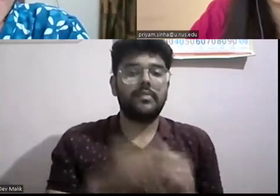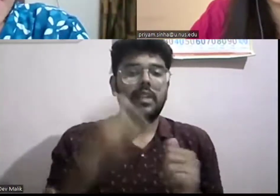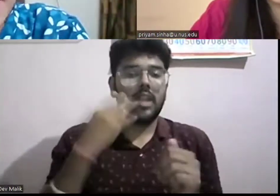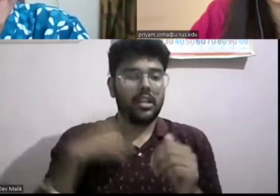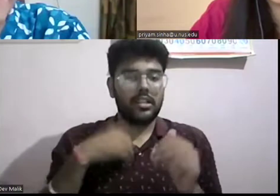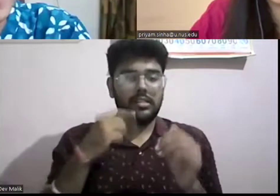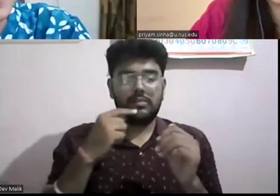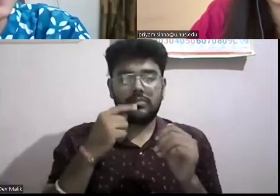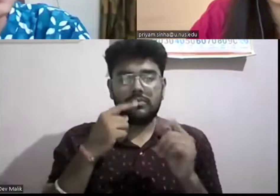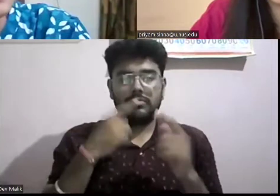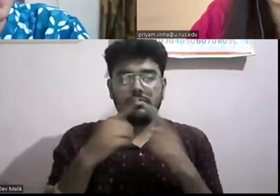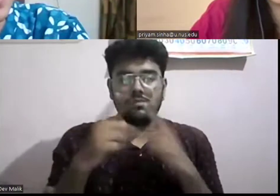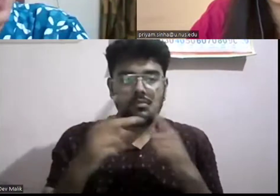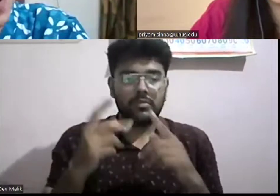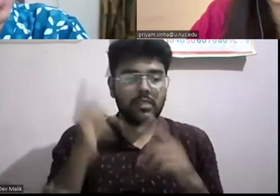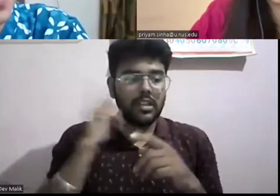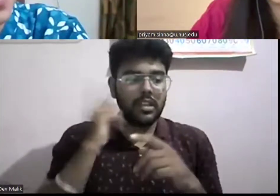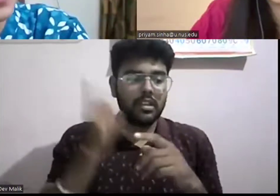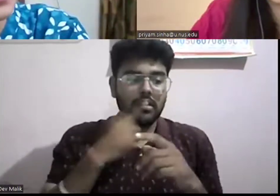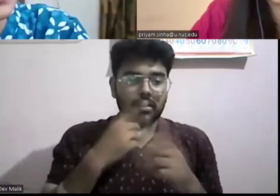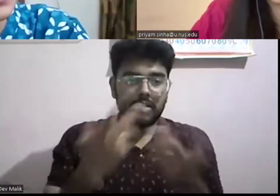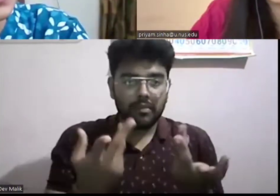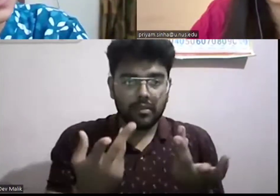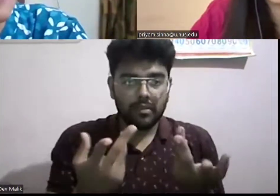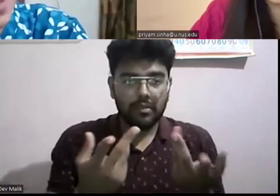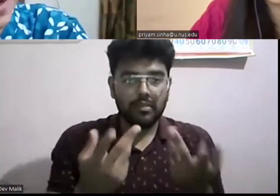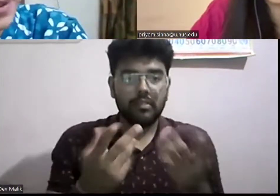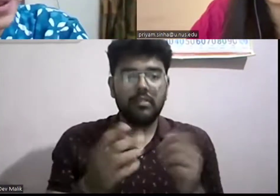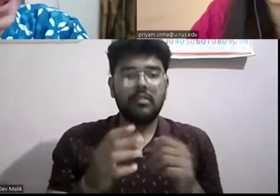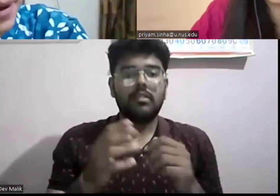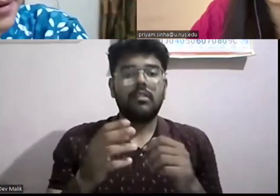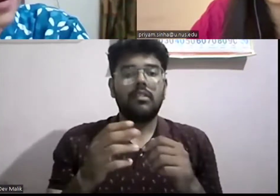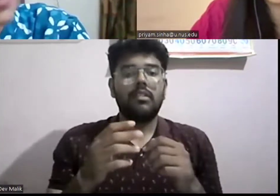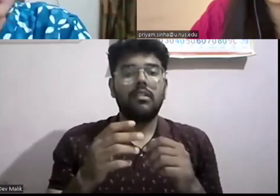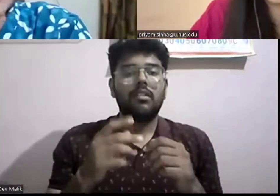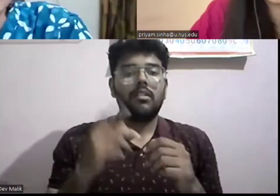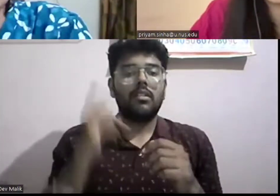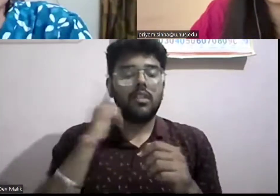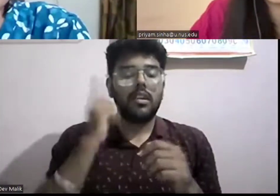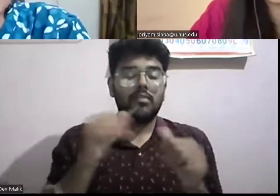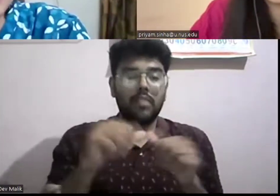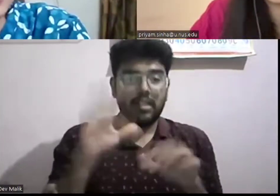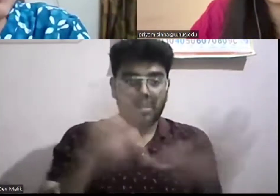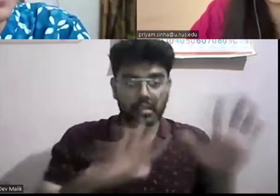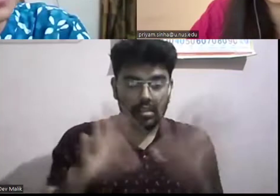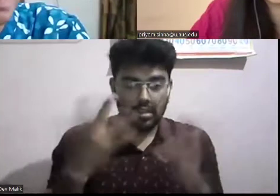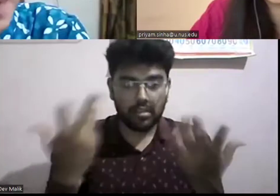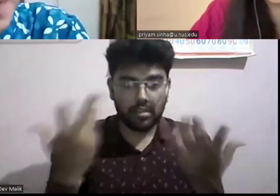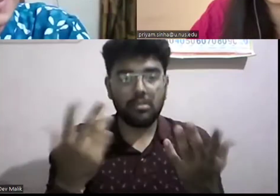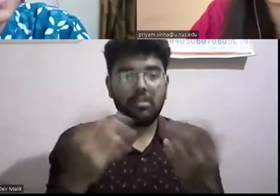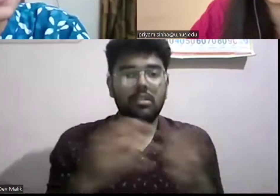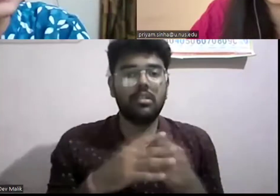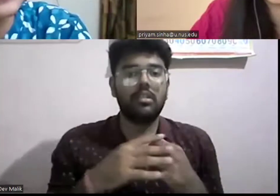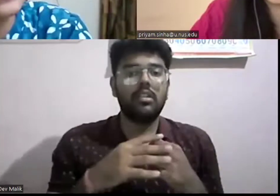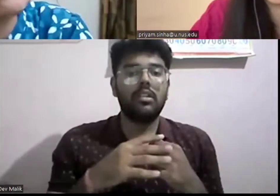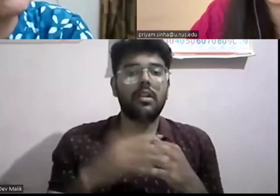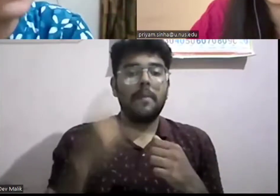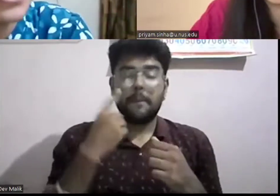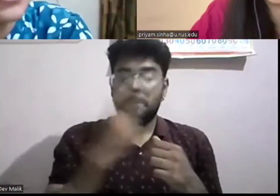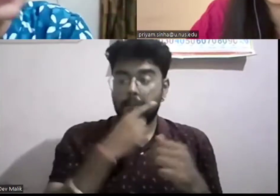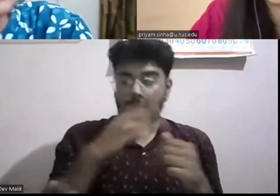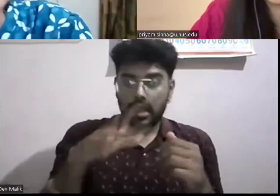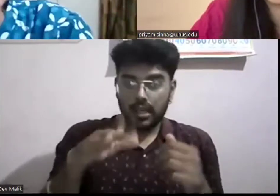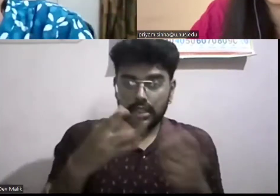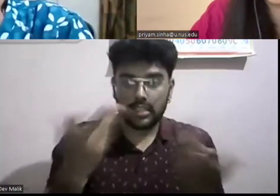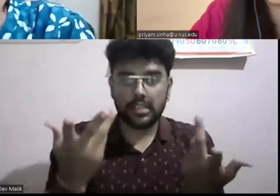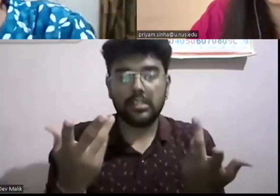about deafness, I talked about this deaf actor there. When I'm talking about blindness,